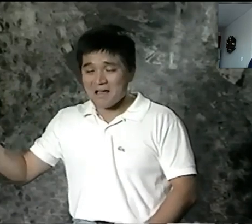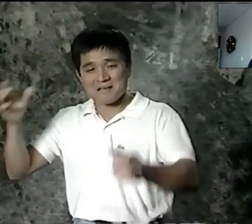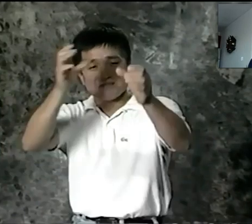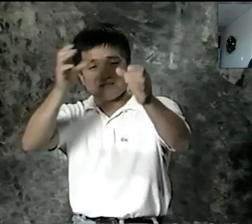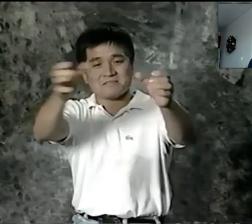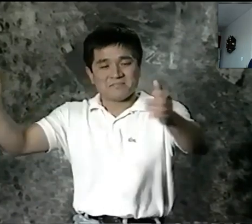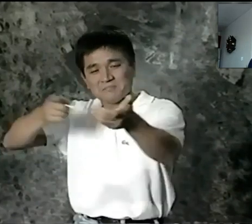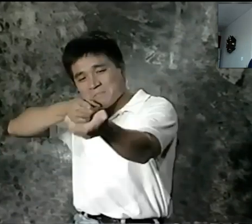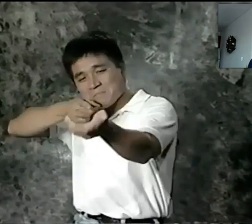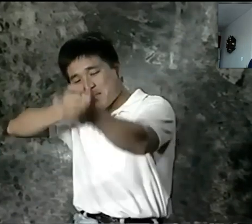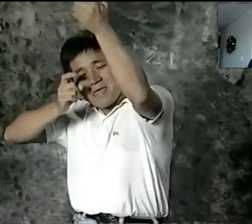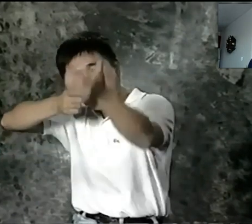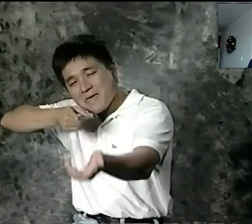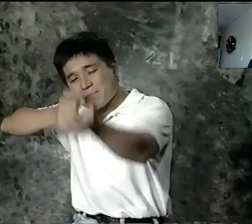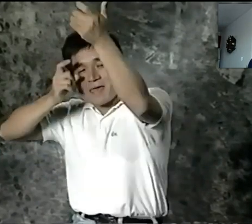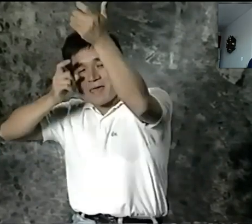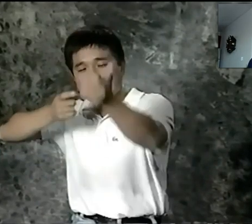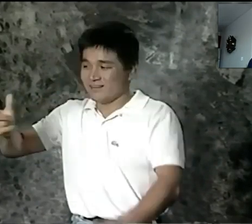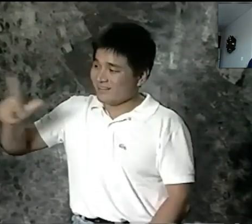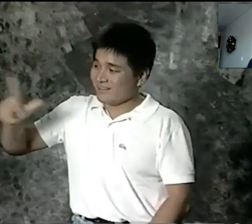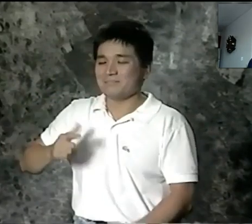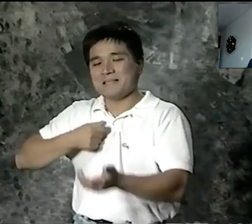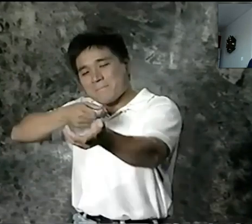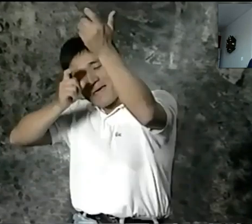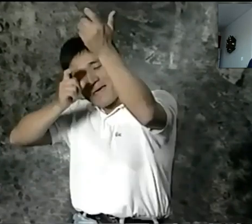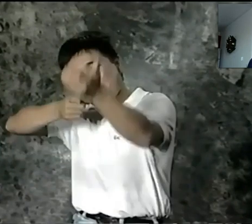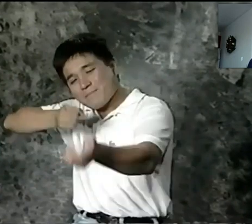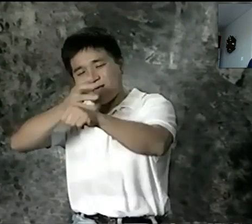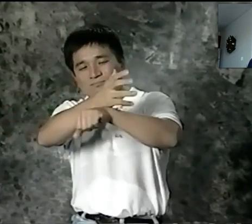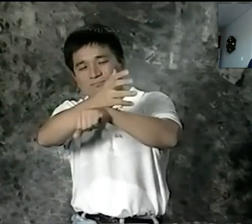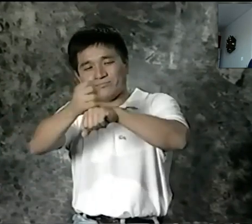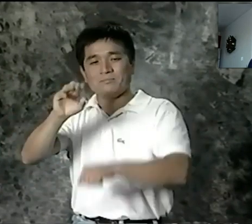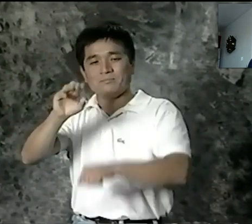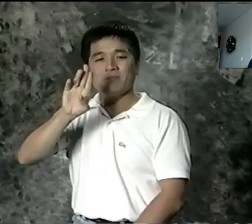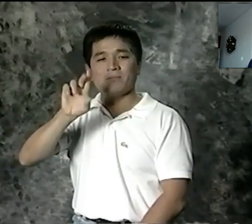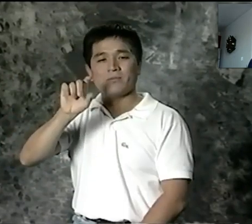we set up like 3 bottles and we start shooting with the rifle.